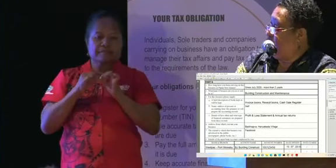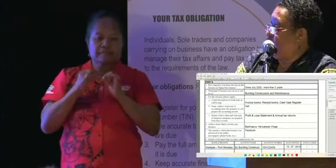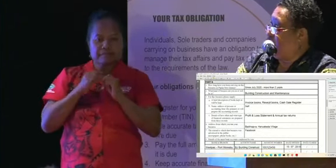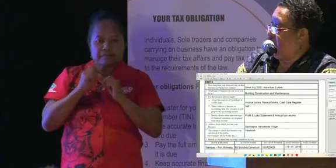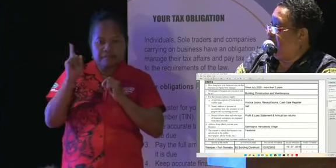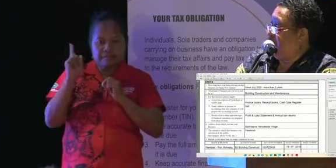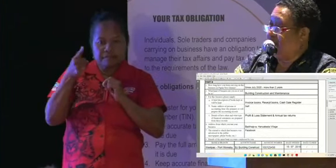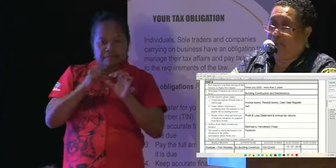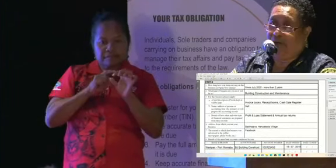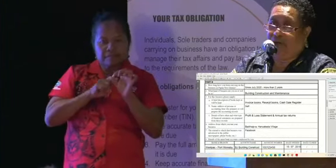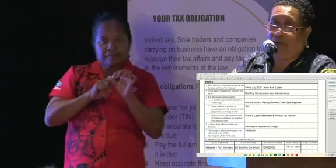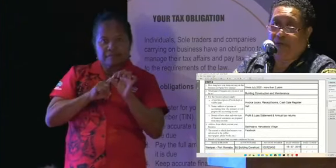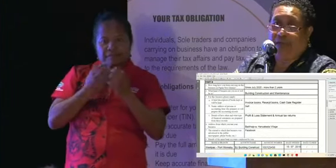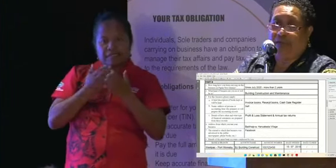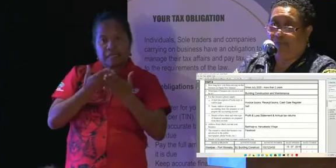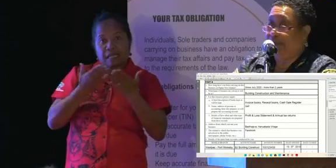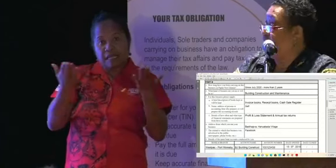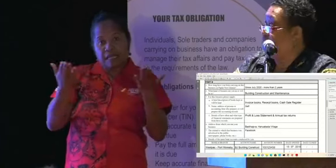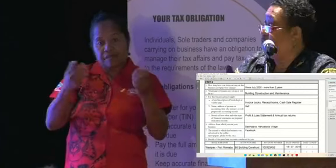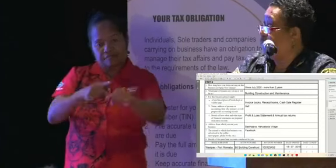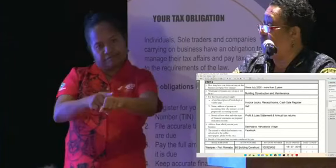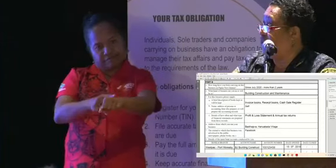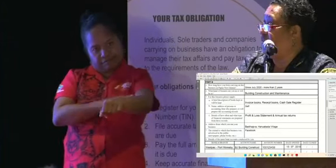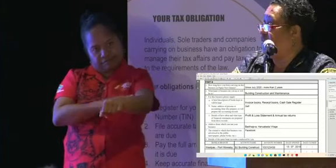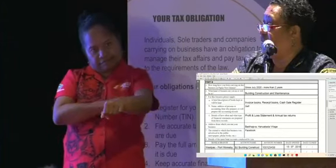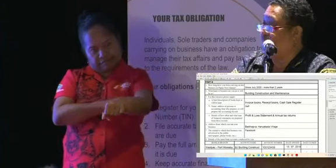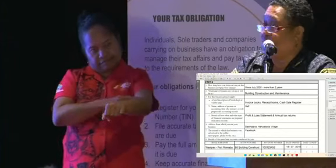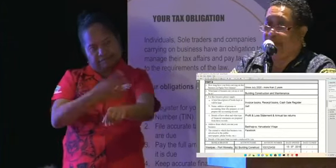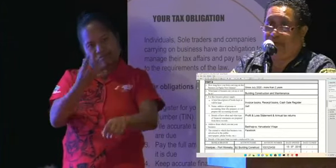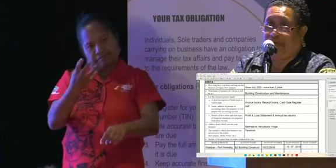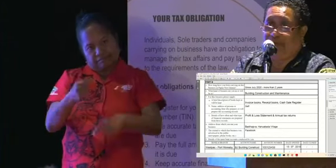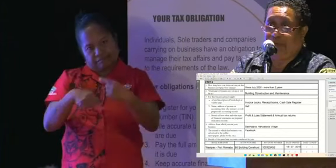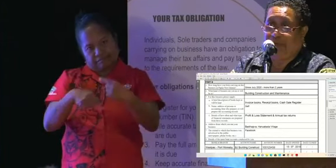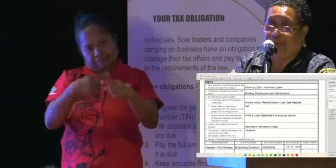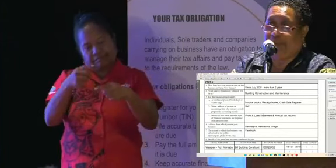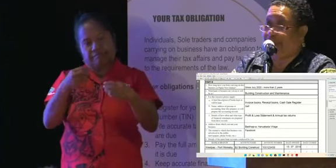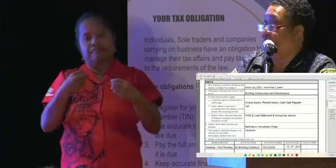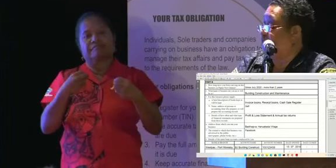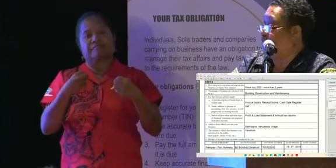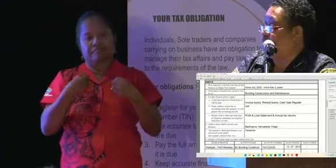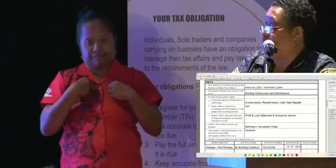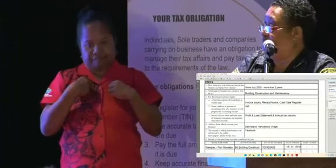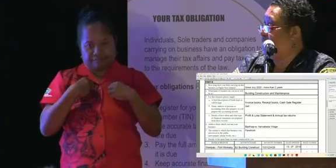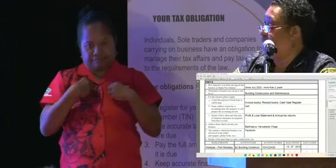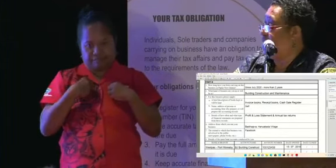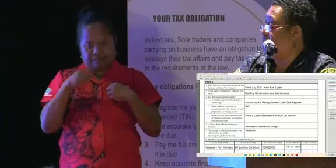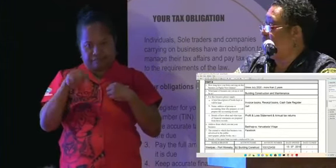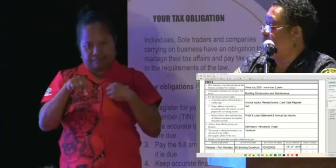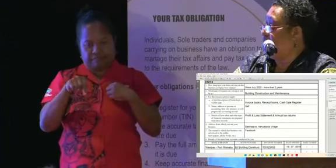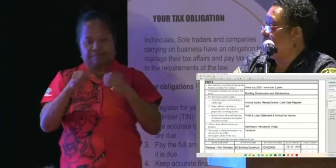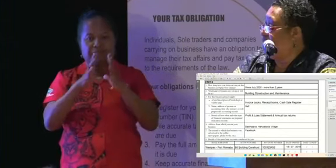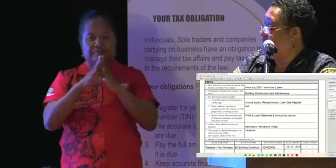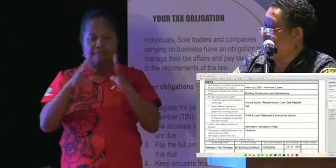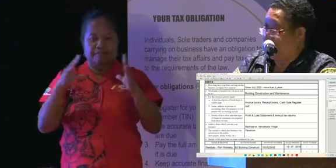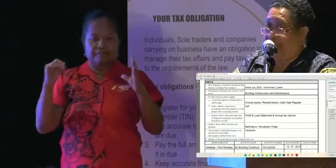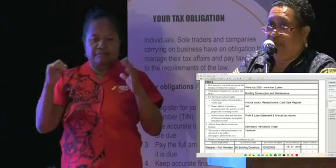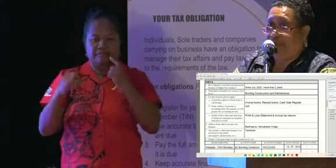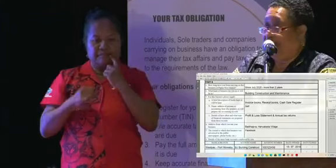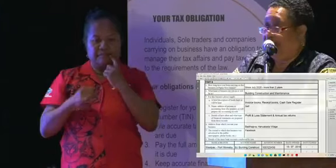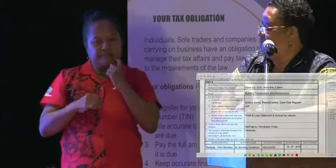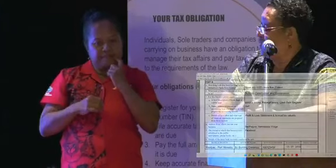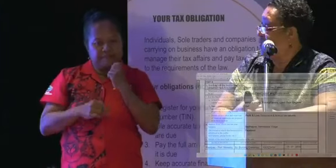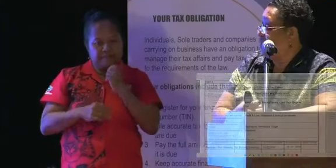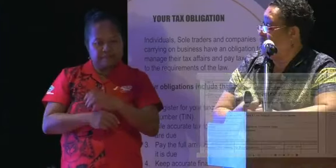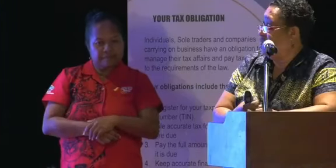The first question asks how long I have been or you have been carrying on this business in Papua New Guinea. Okay,